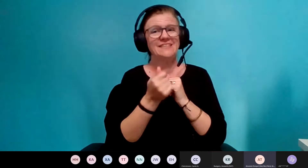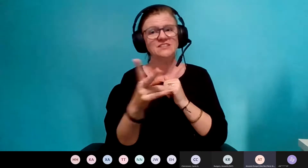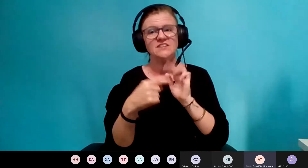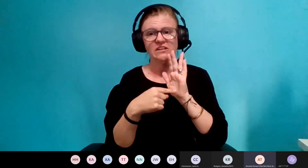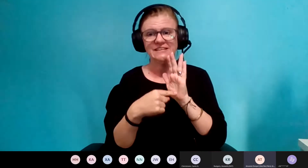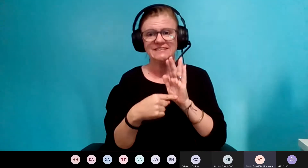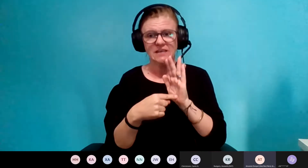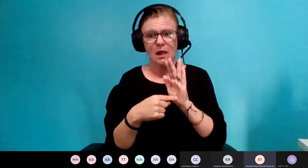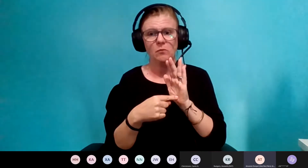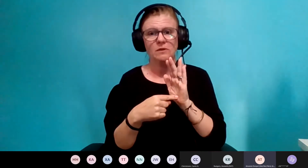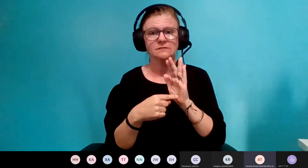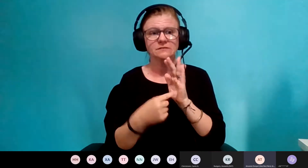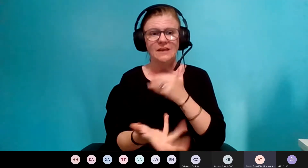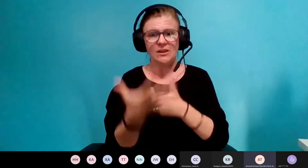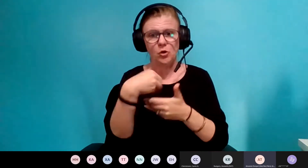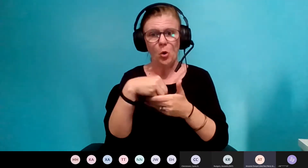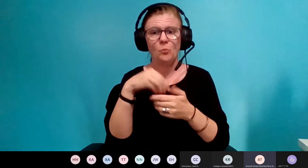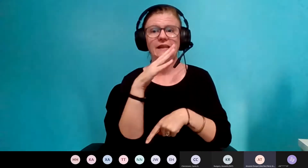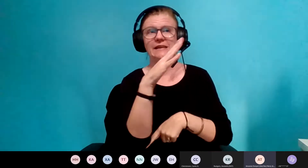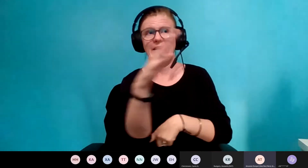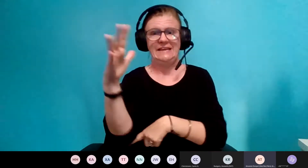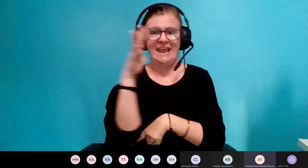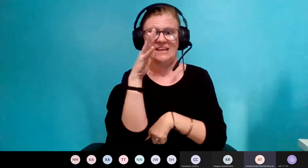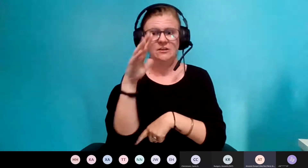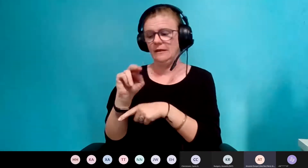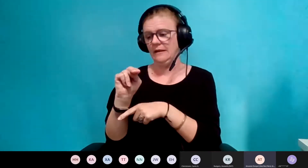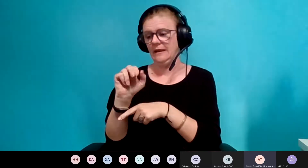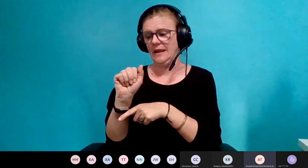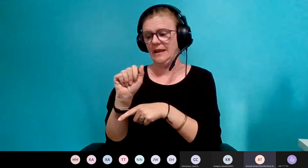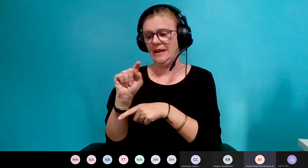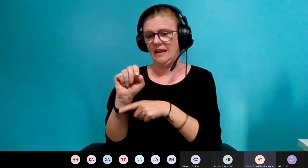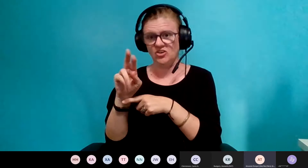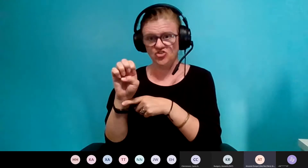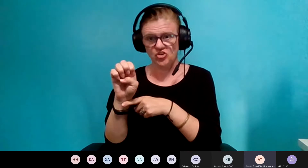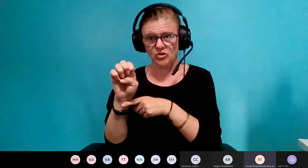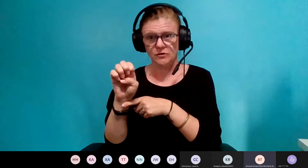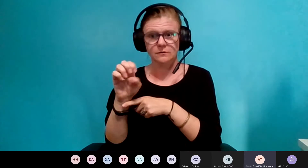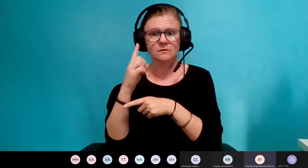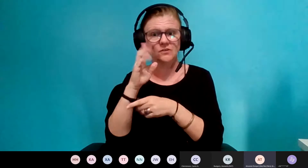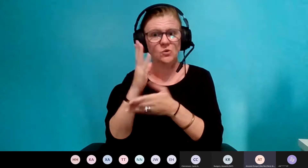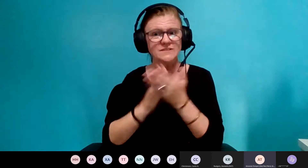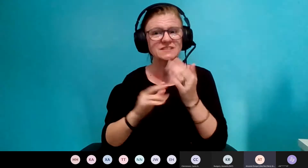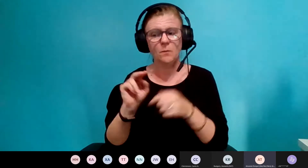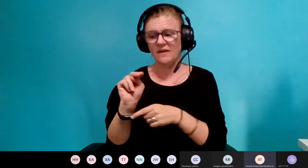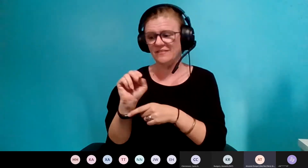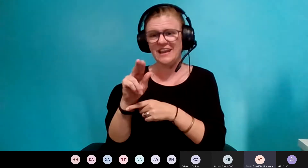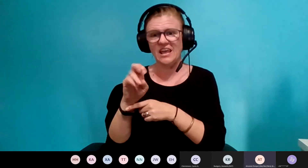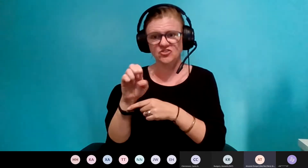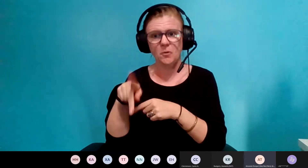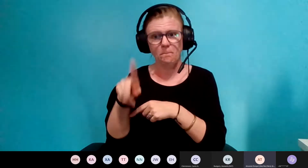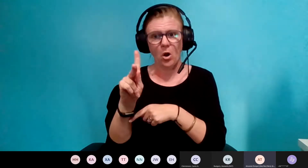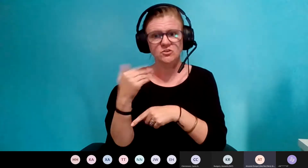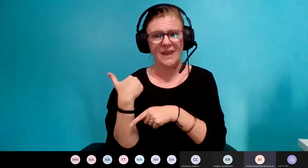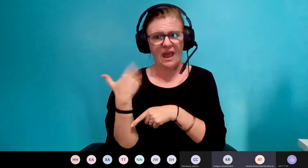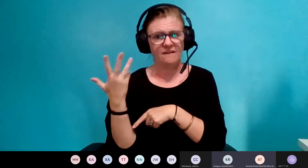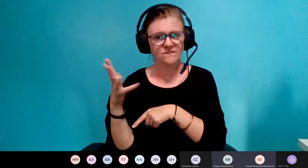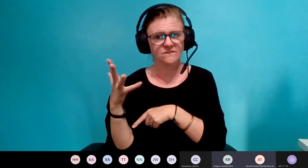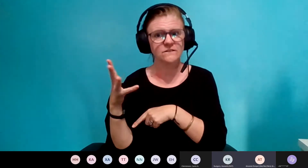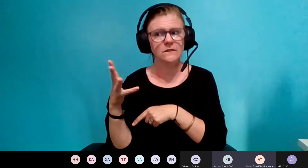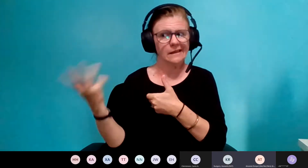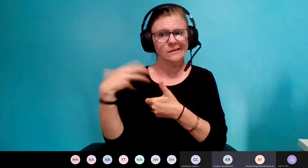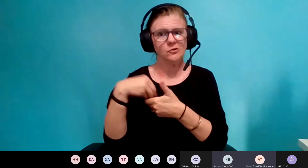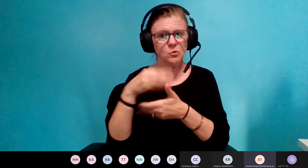examples of incorporating nature, like some of the nature parks that we have that could be